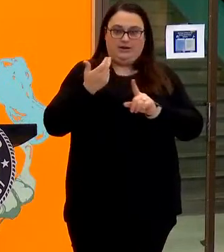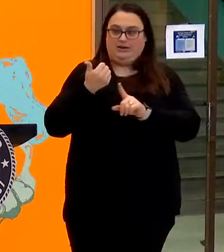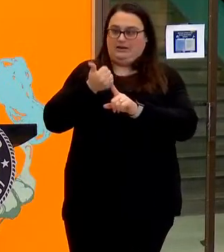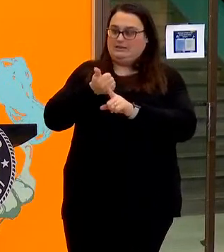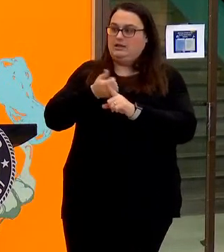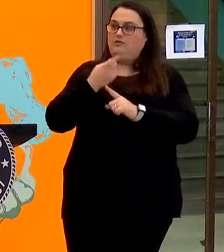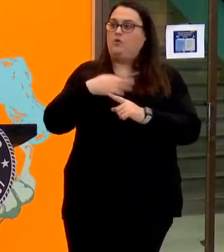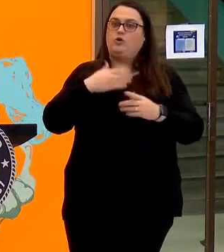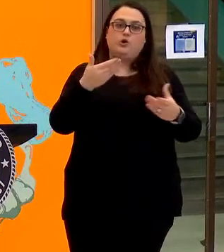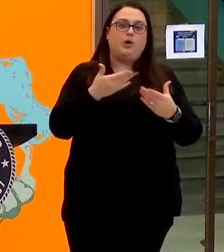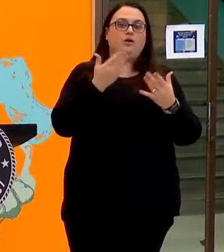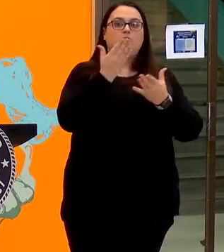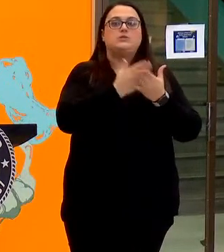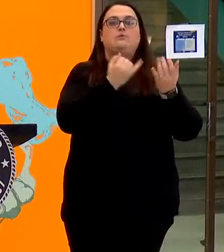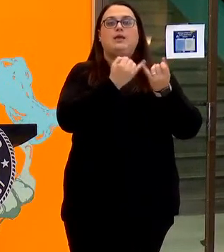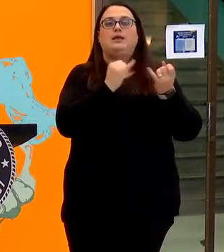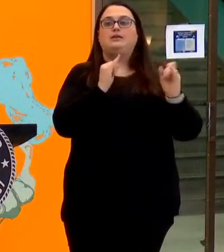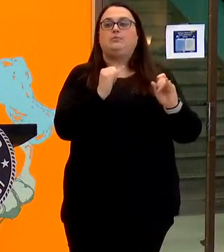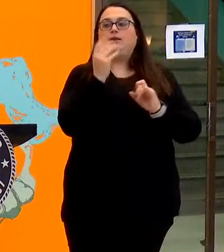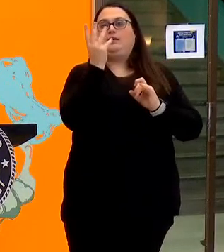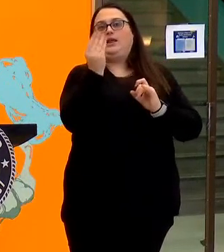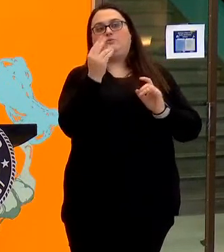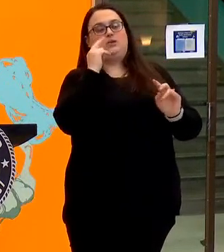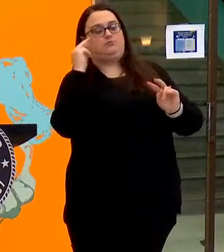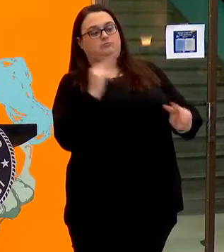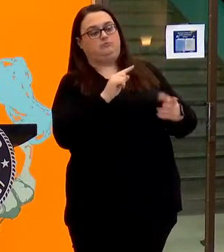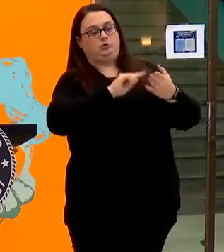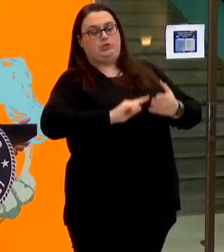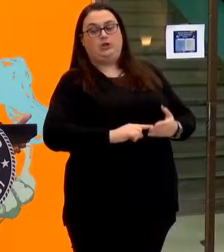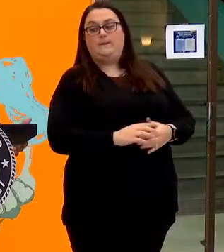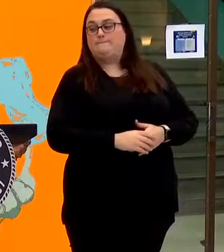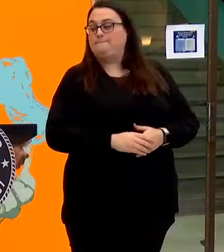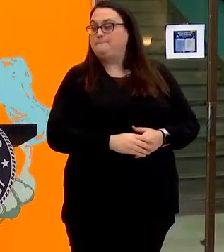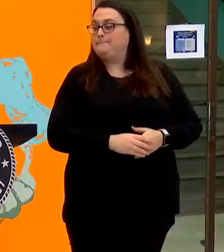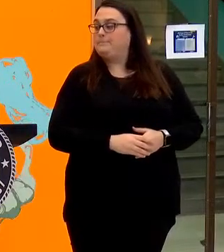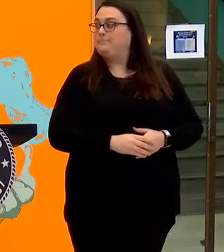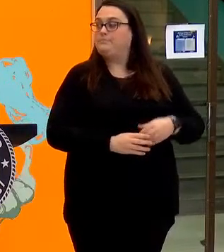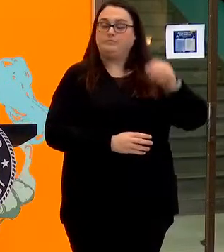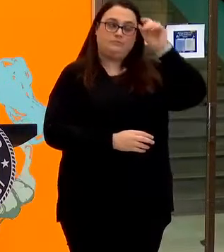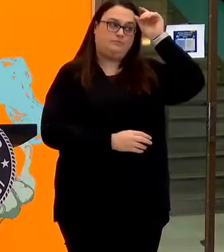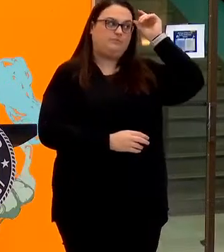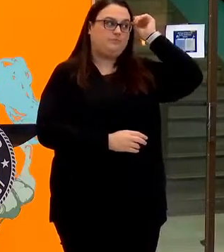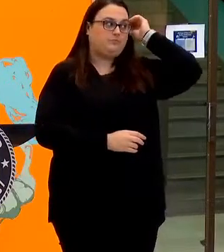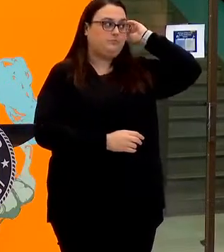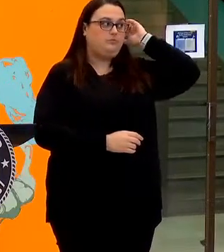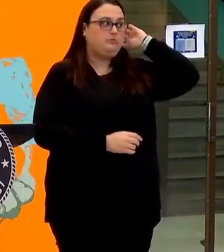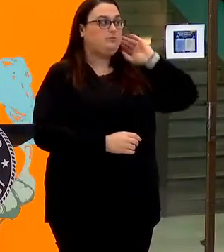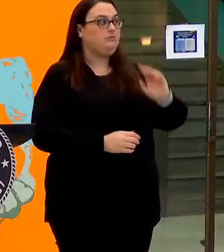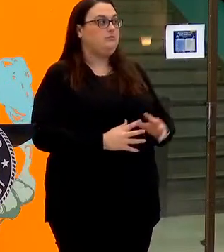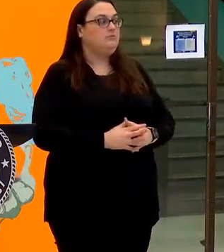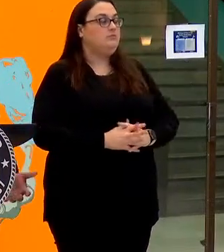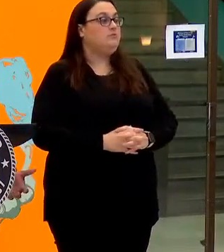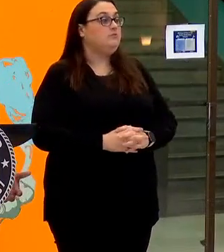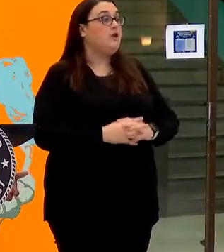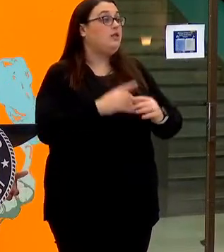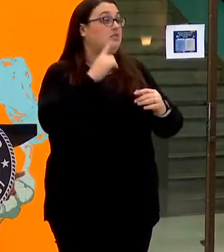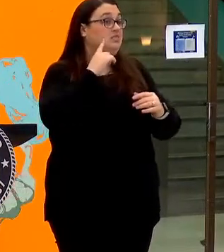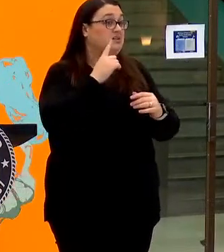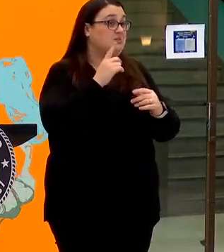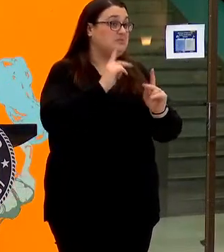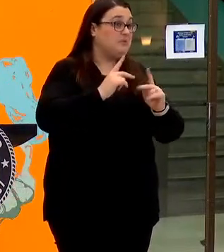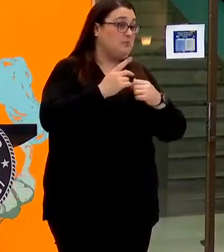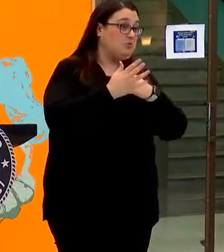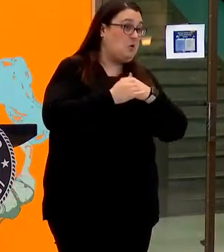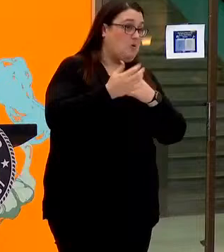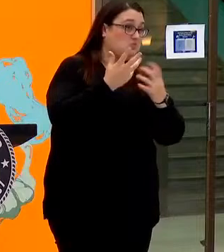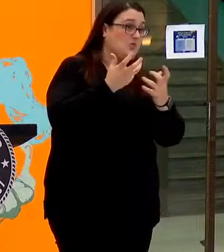welcome some independent outside look at what happened here? The question is, there have been some calls for an